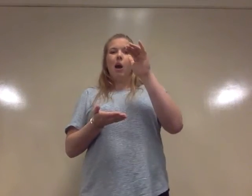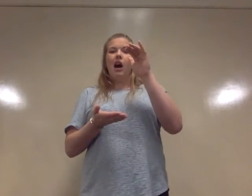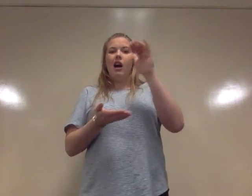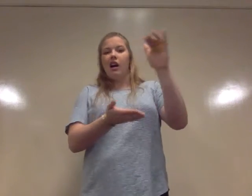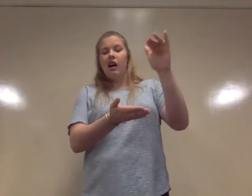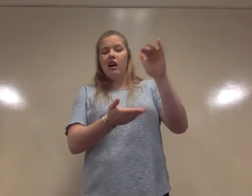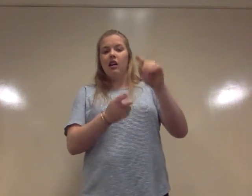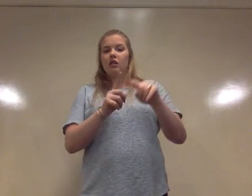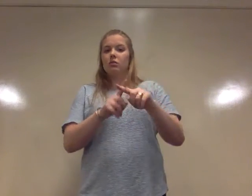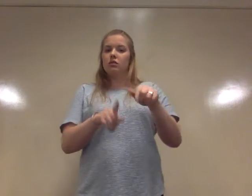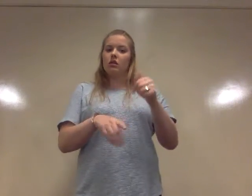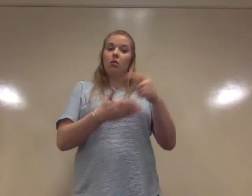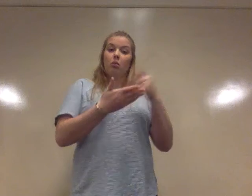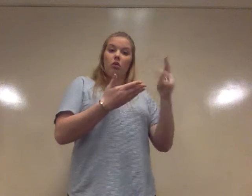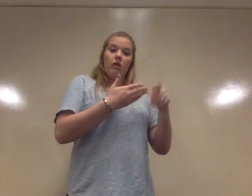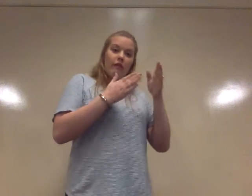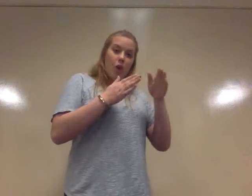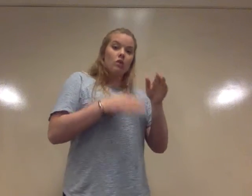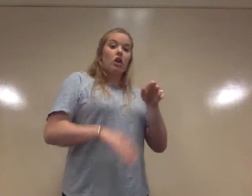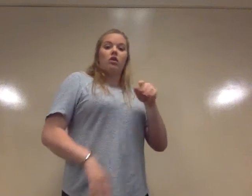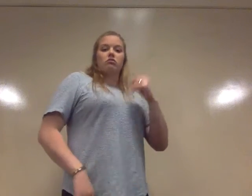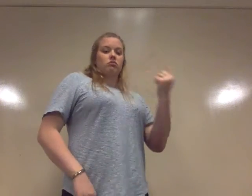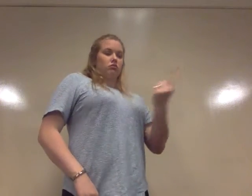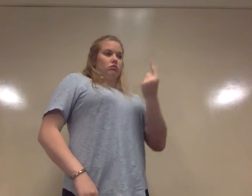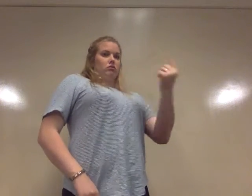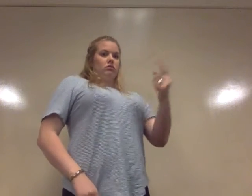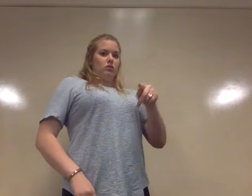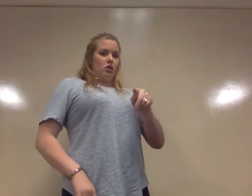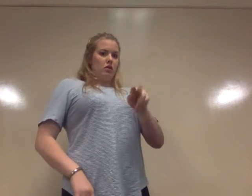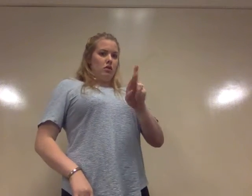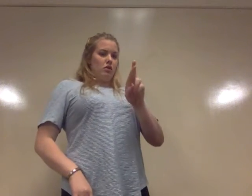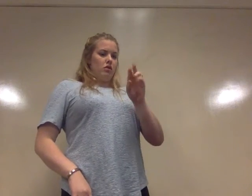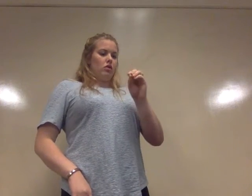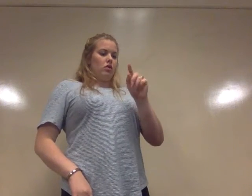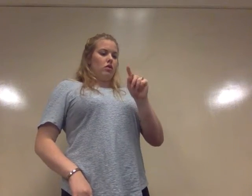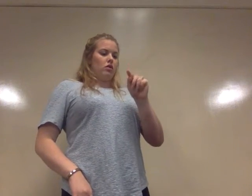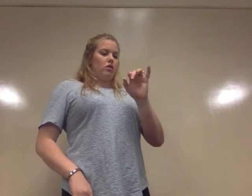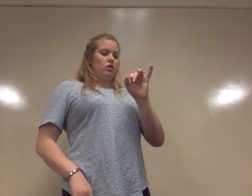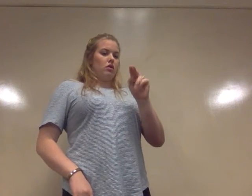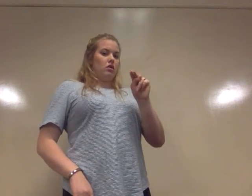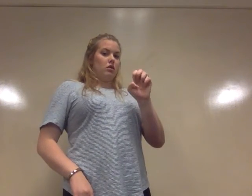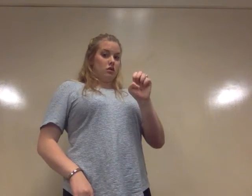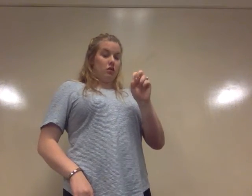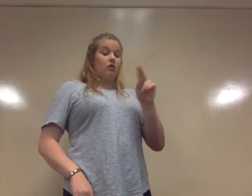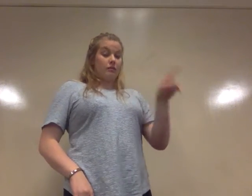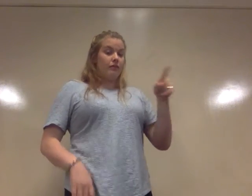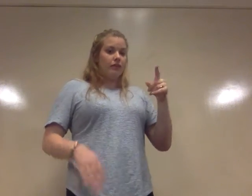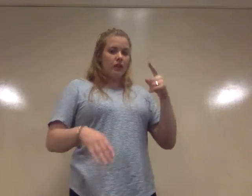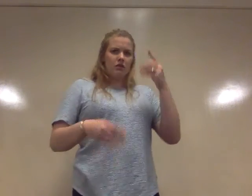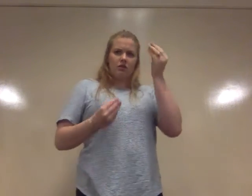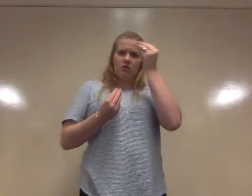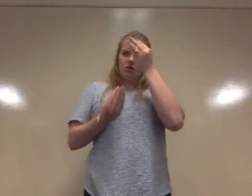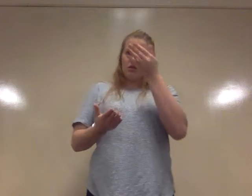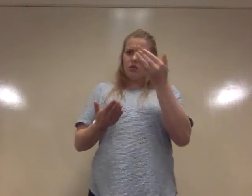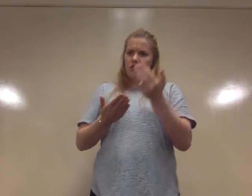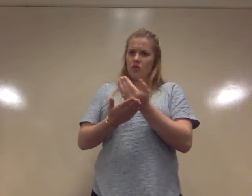success. But then Dr. Campbell stumbled onto a piece of information that was extremely important. It centered on the more affluent